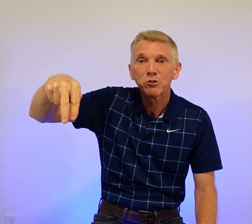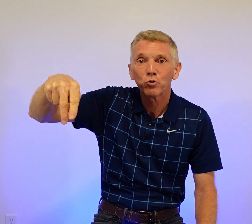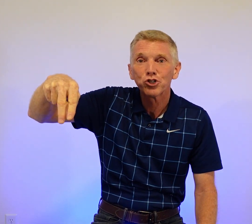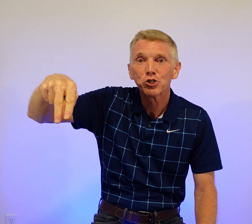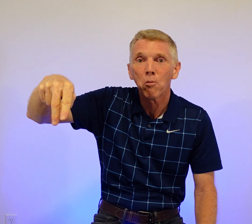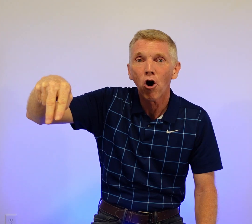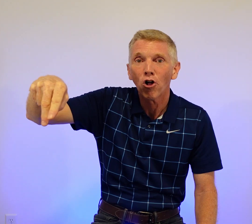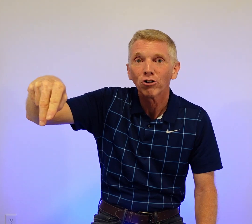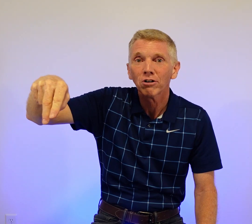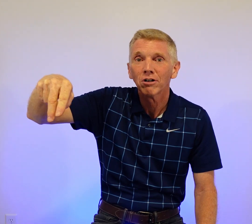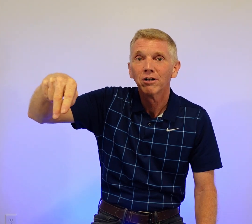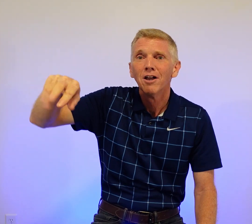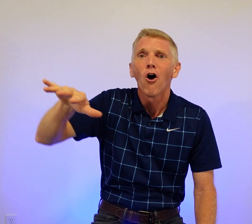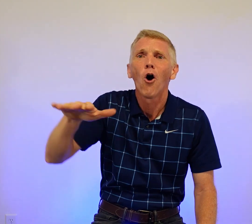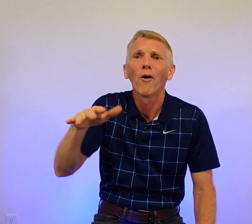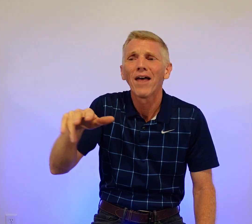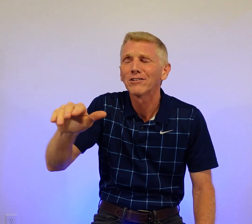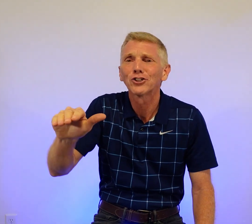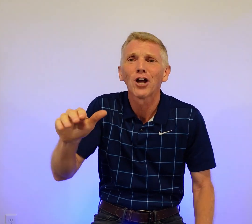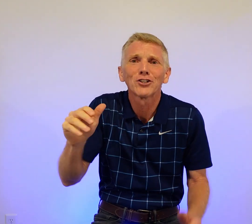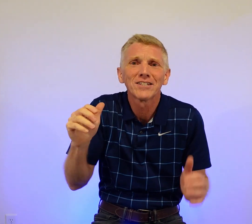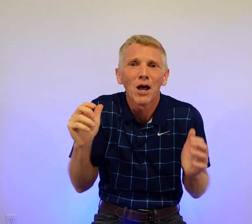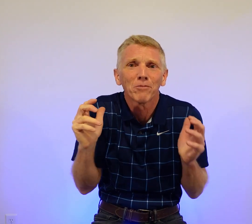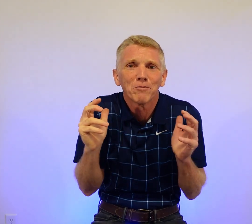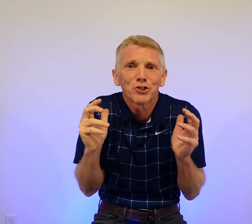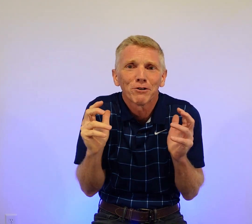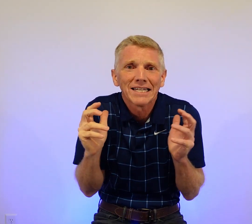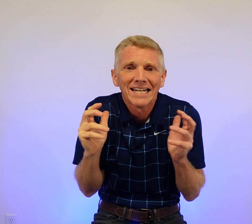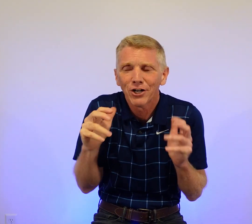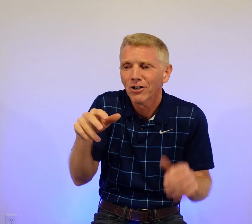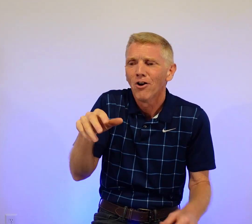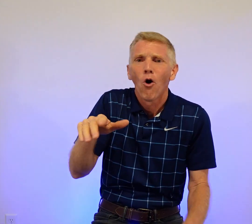were smaller? Oh, and that little child, do you see how I'm shrinking in here?